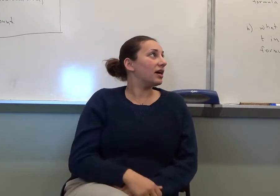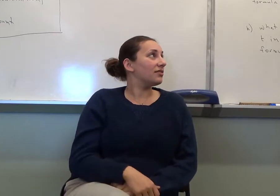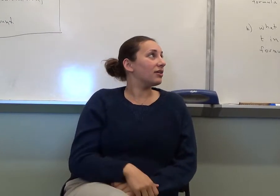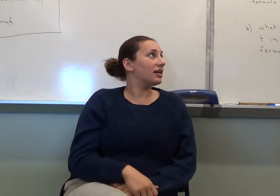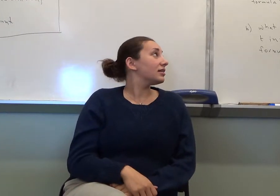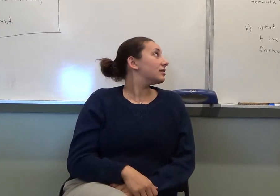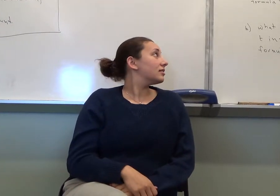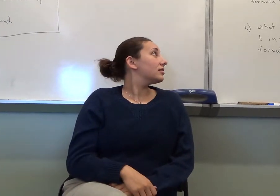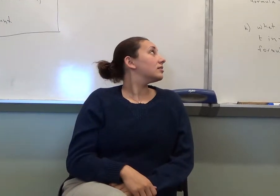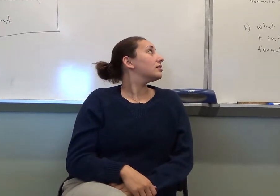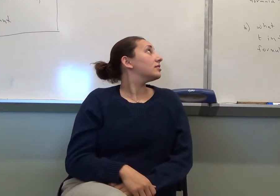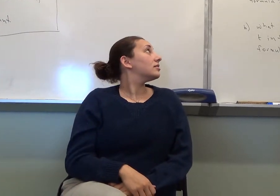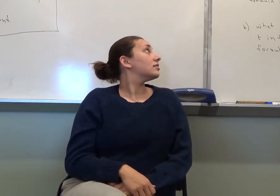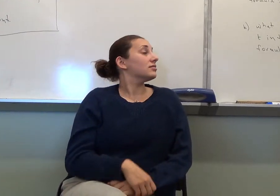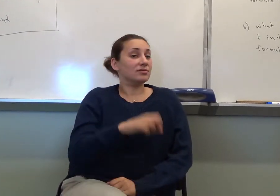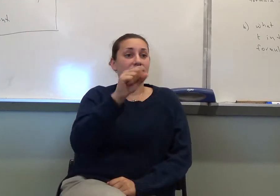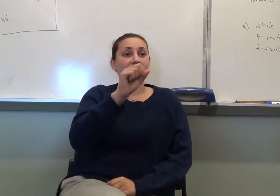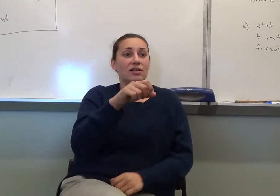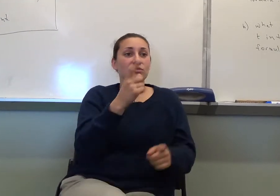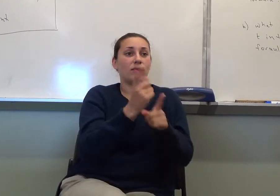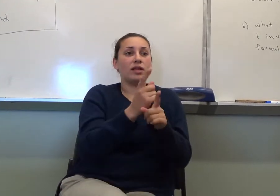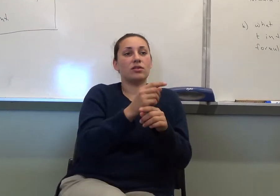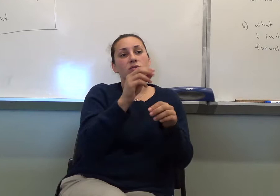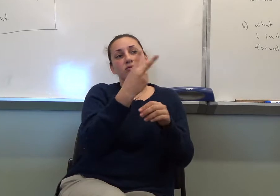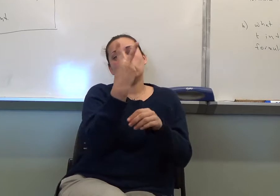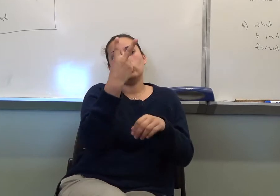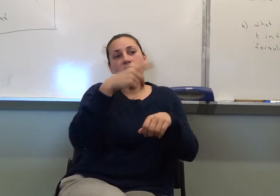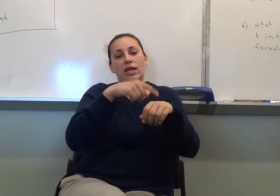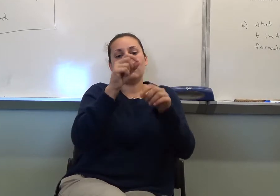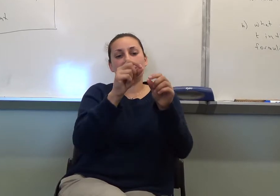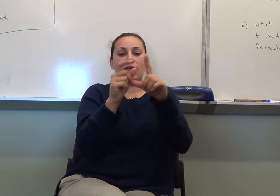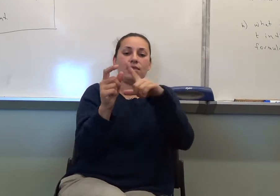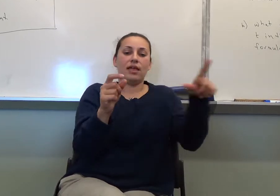0.05, right? It moves it over 2 places to the left, so it's